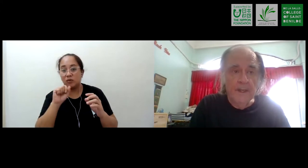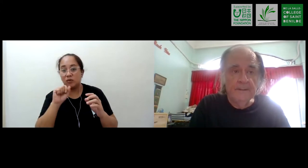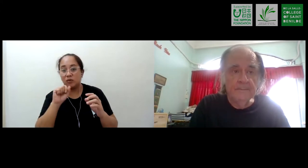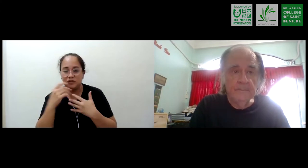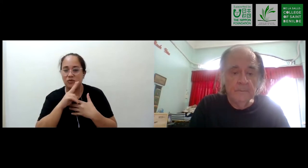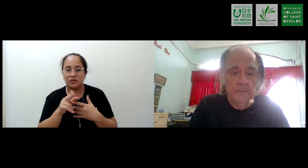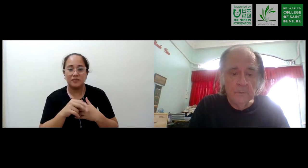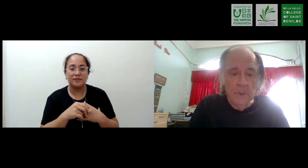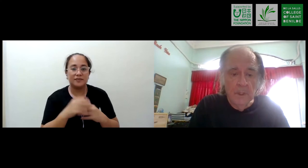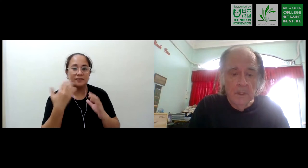And